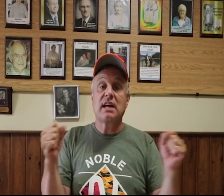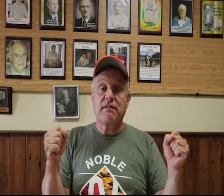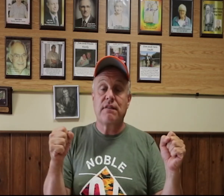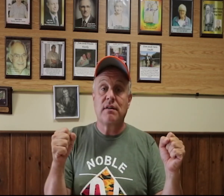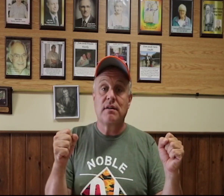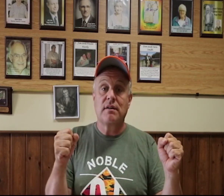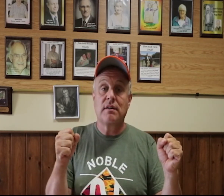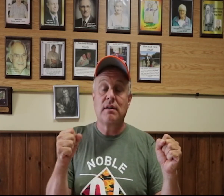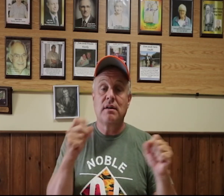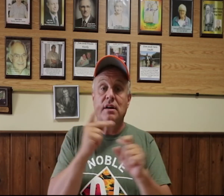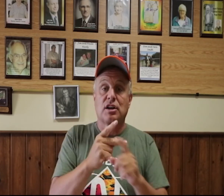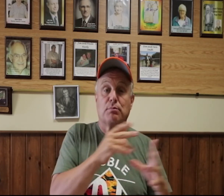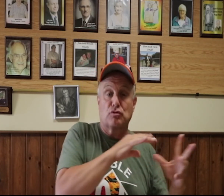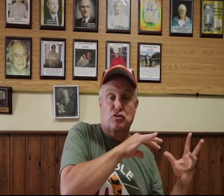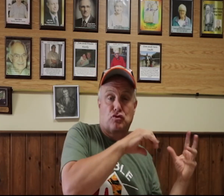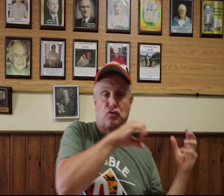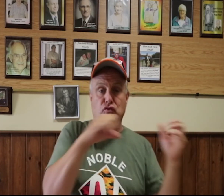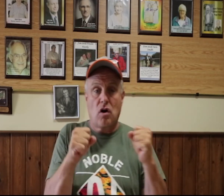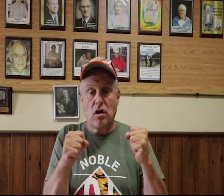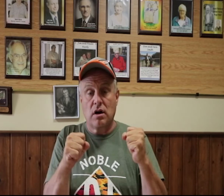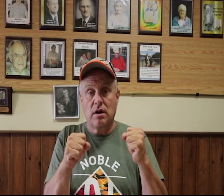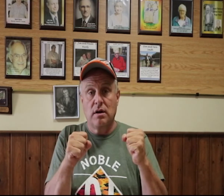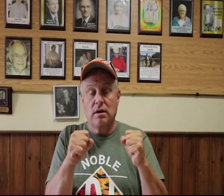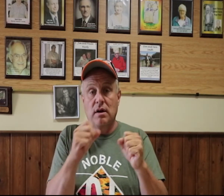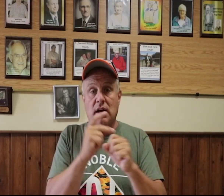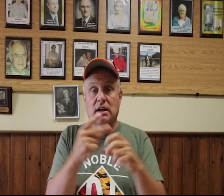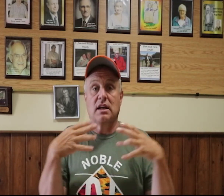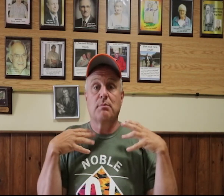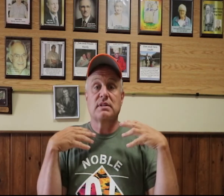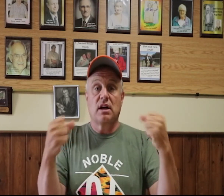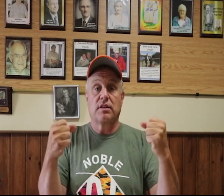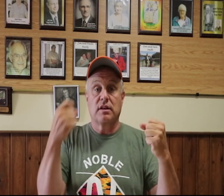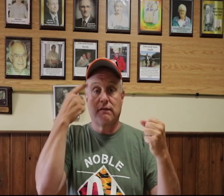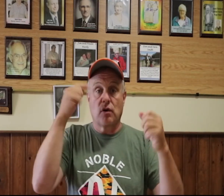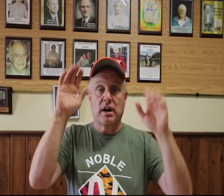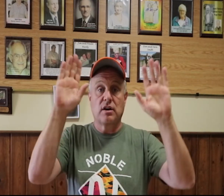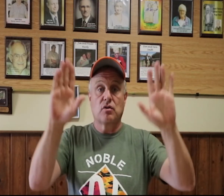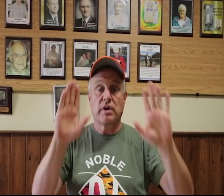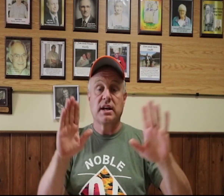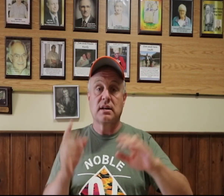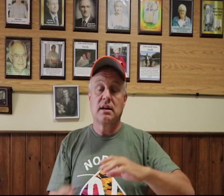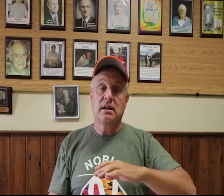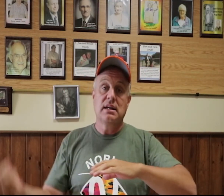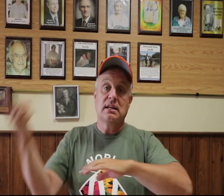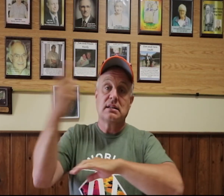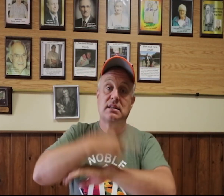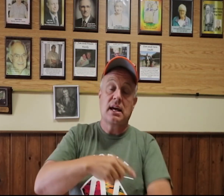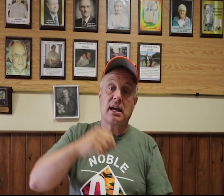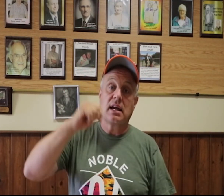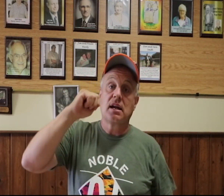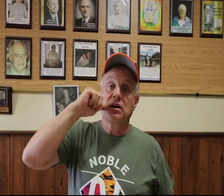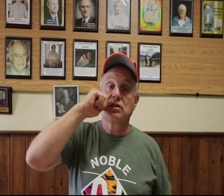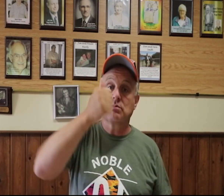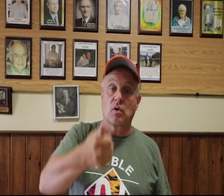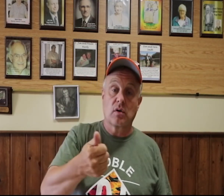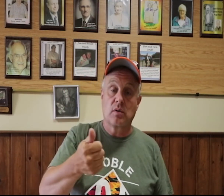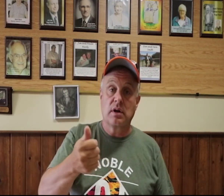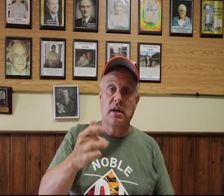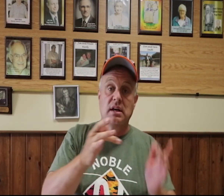safe, keep us strong, and keep us healthy for a great day tomorrow.